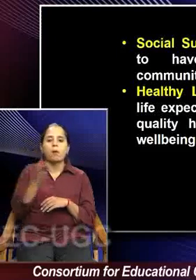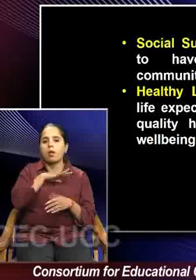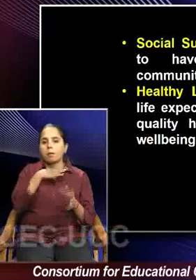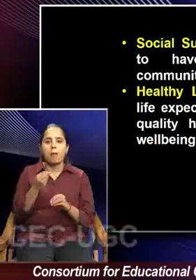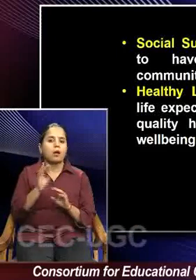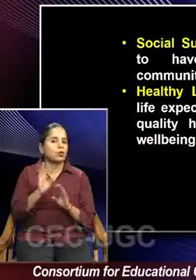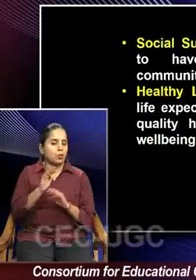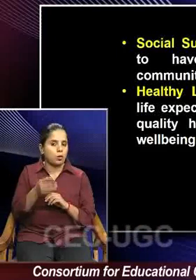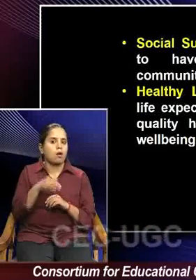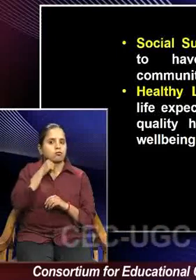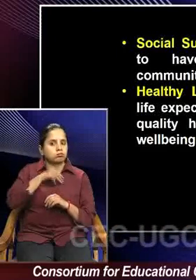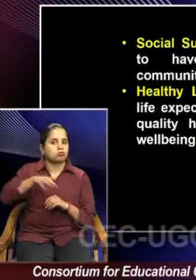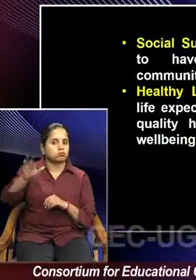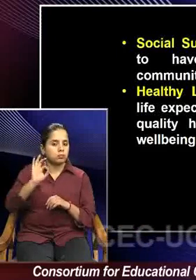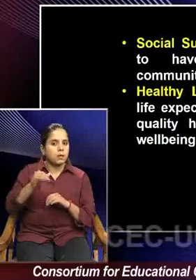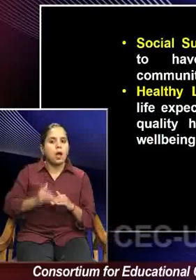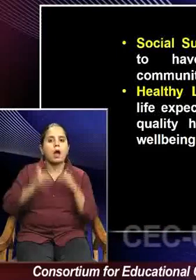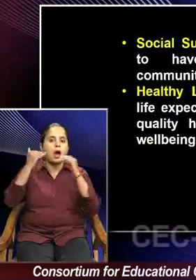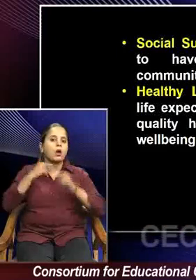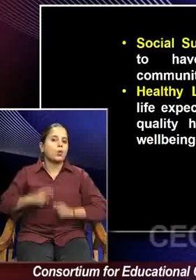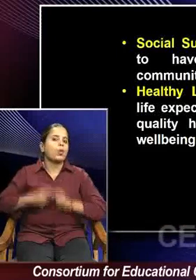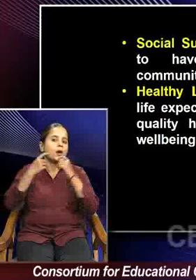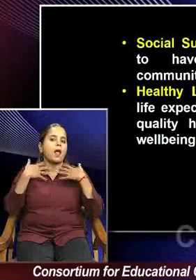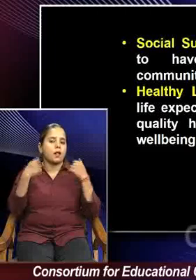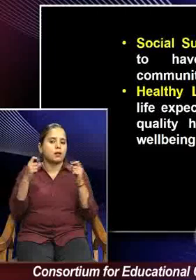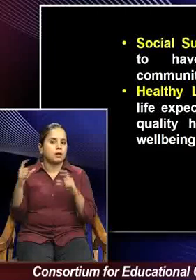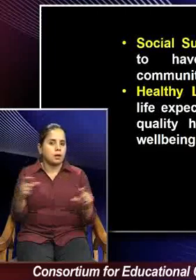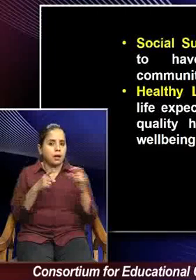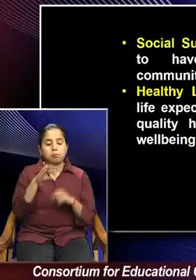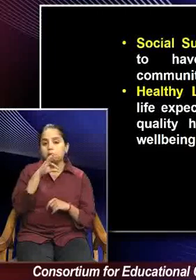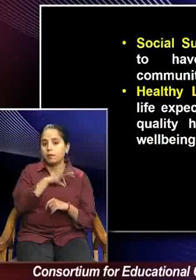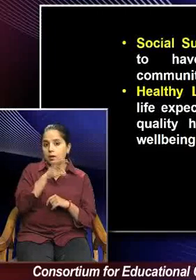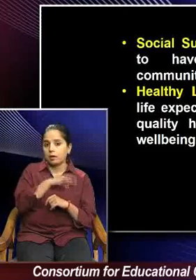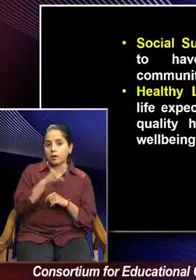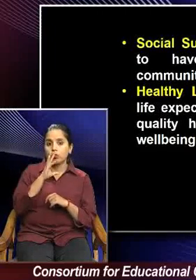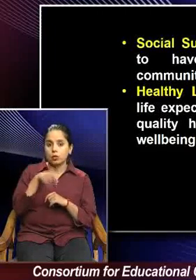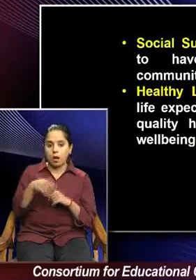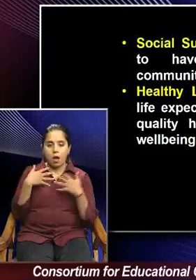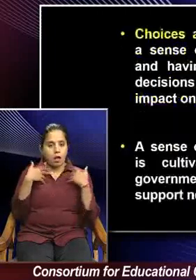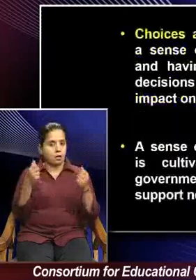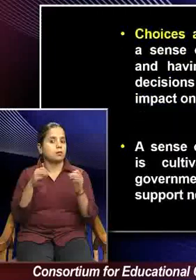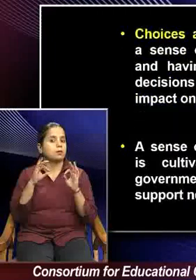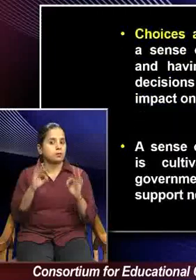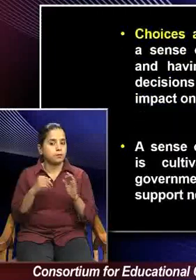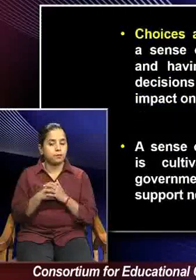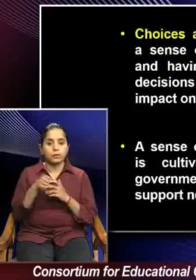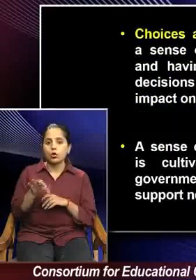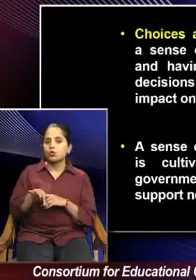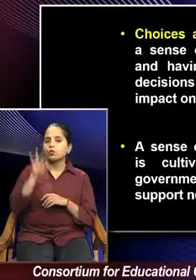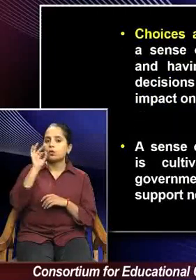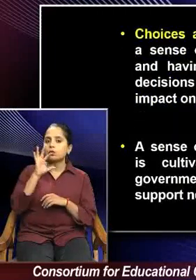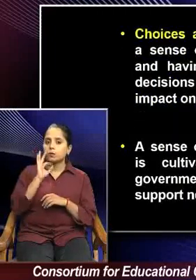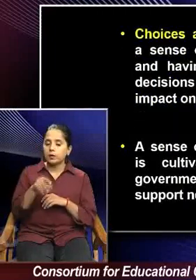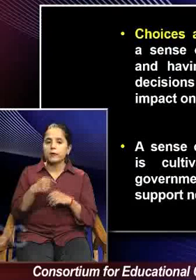and access to high quality health care are benefits to the well-being. The choices and